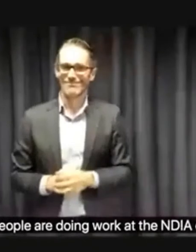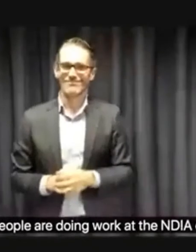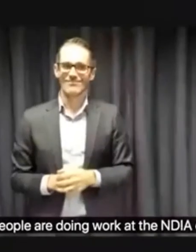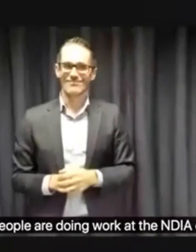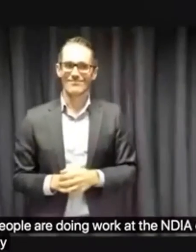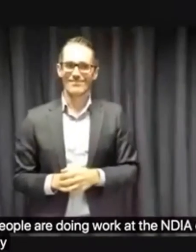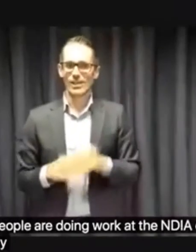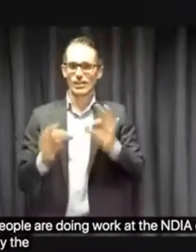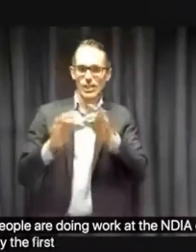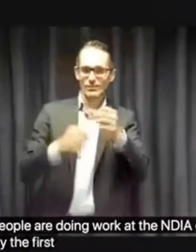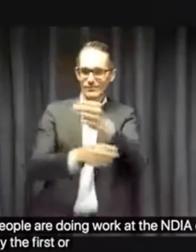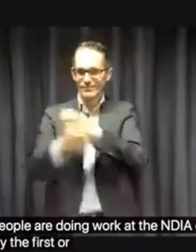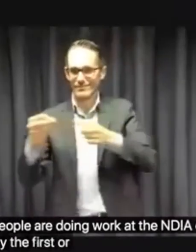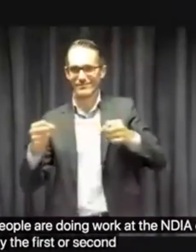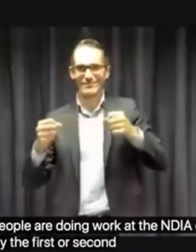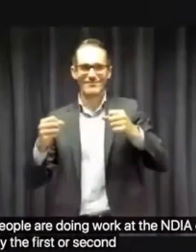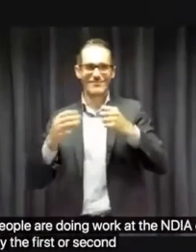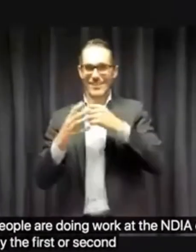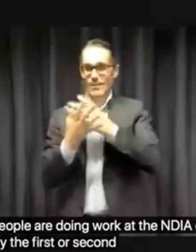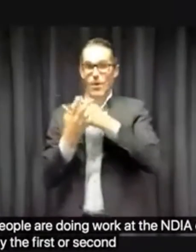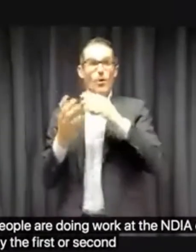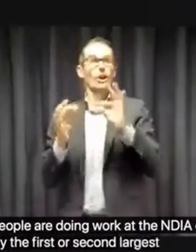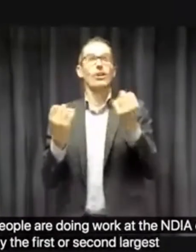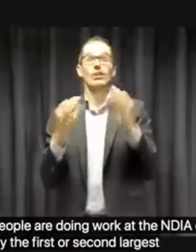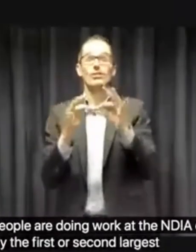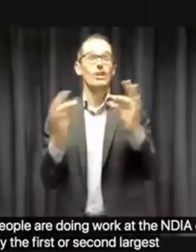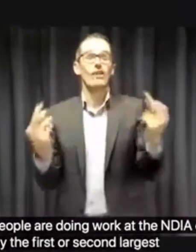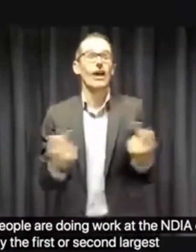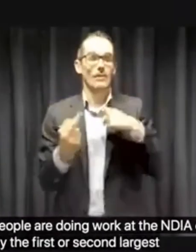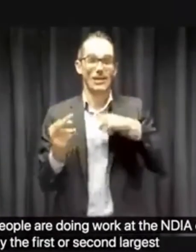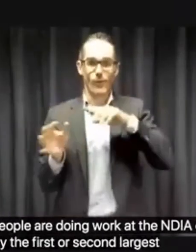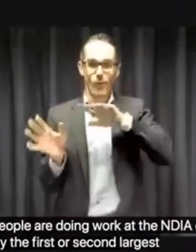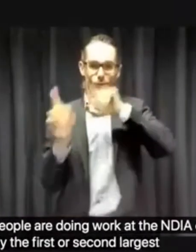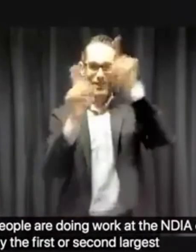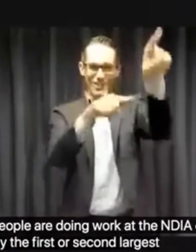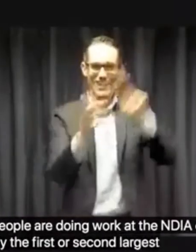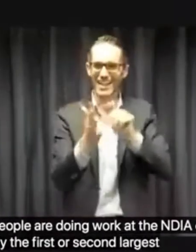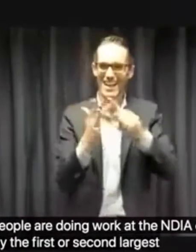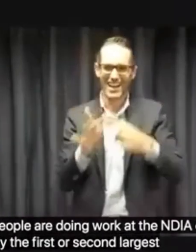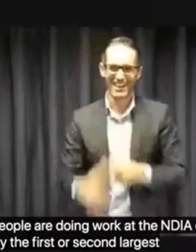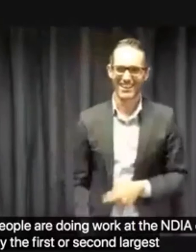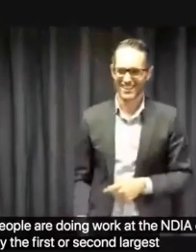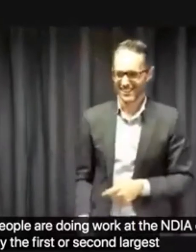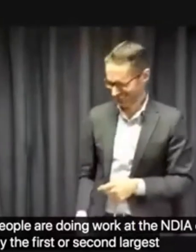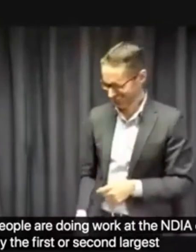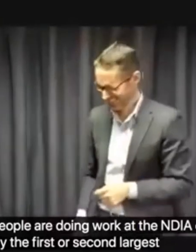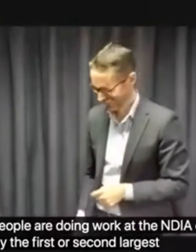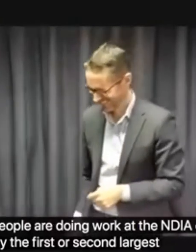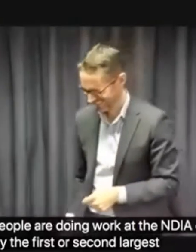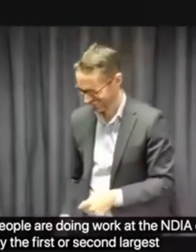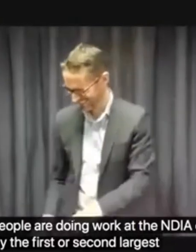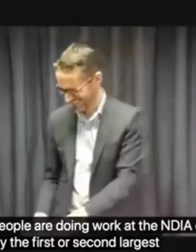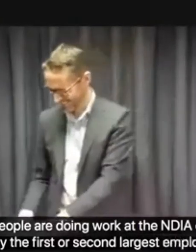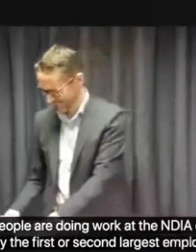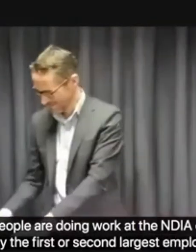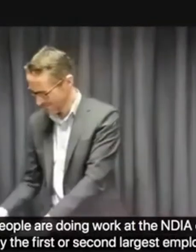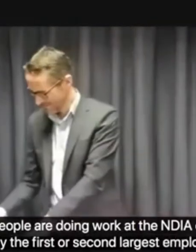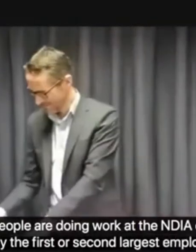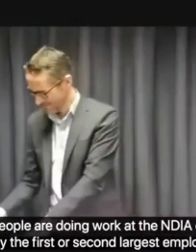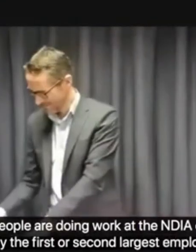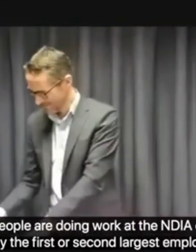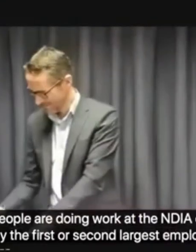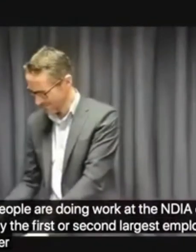this country, I think. Yeah. We're sharing interpreters and we didn't have interpreters. Yeah, I think interpreters are missing to working at the